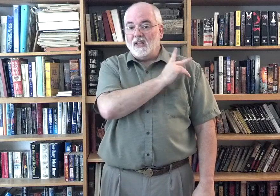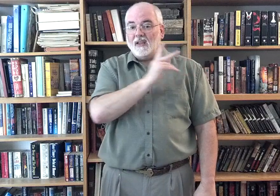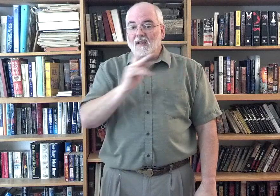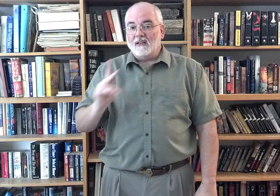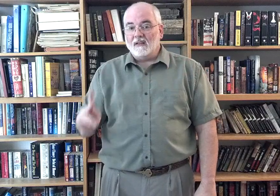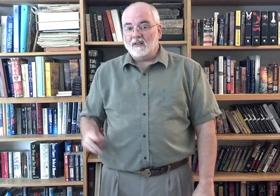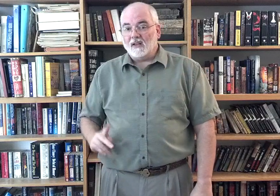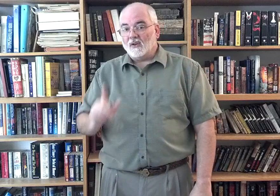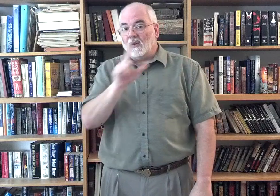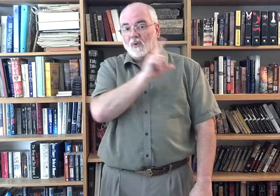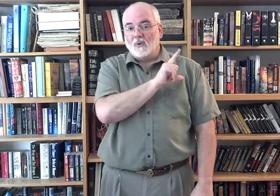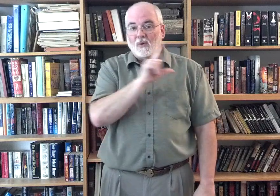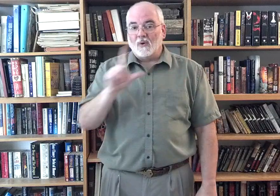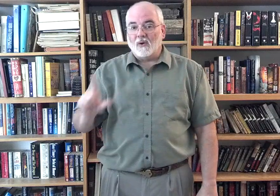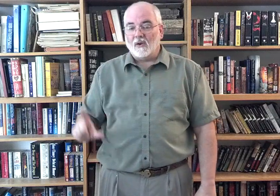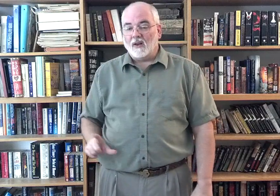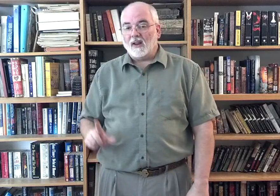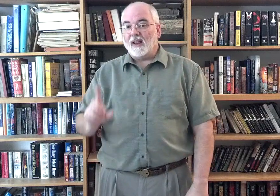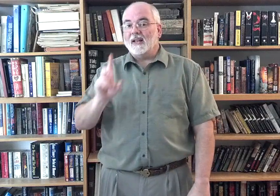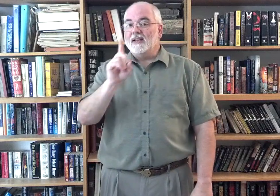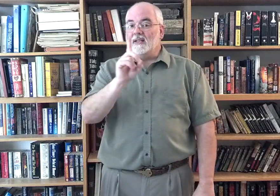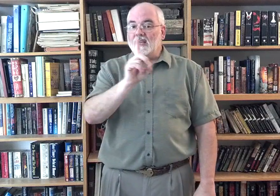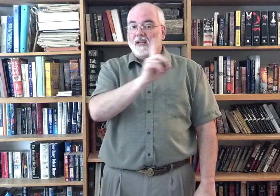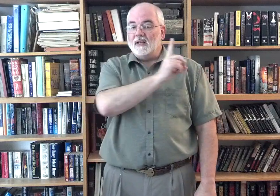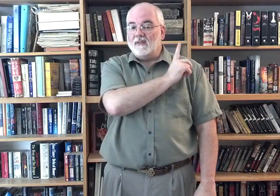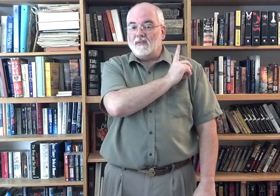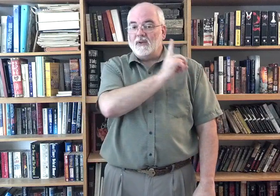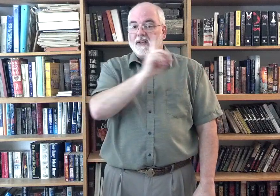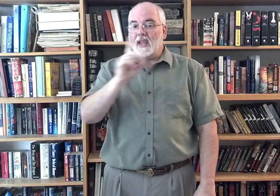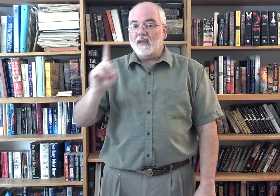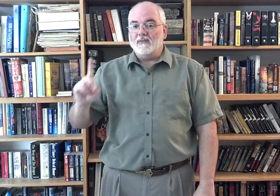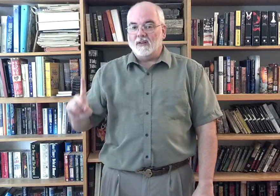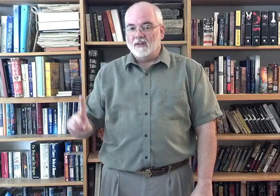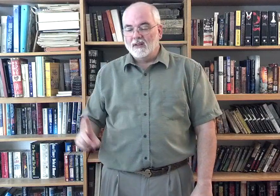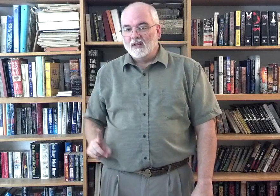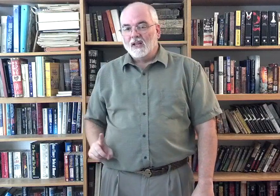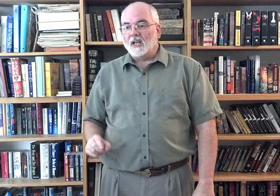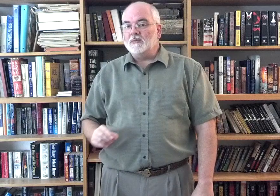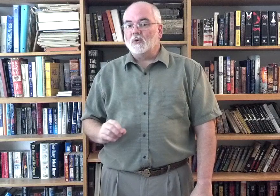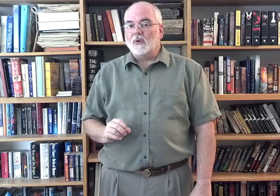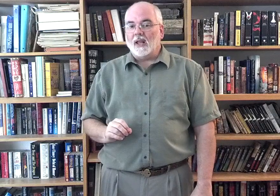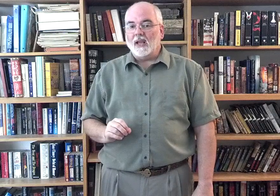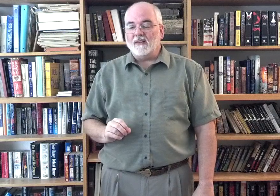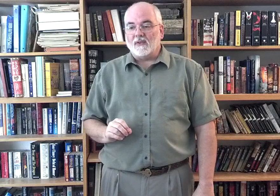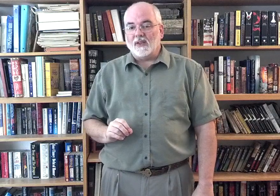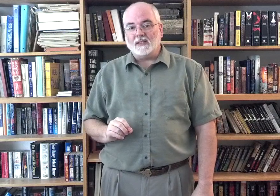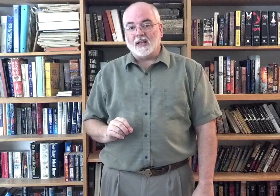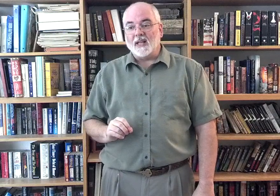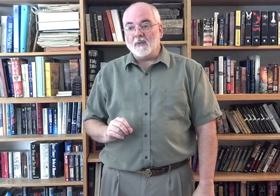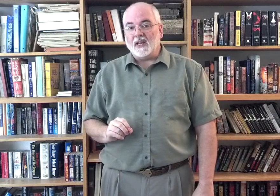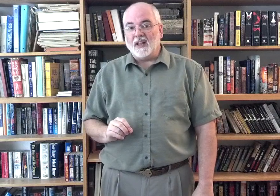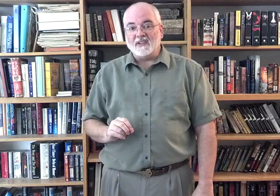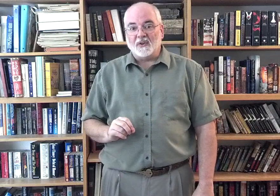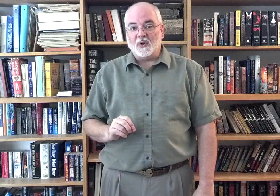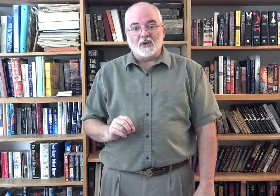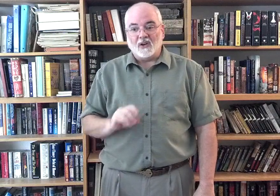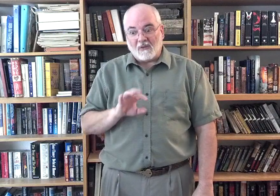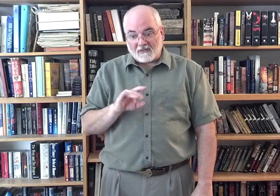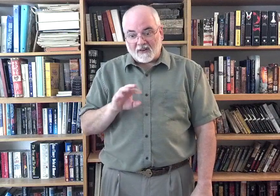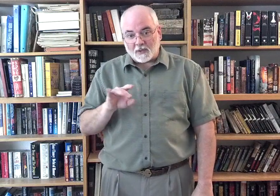King and Lord D for David. Comes in real handy for things like Nebuchadnezzar, too. You don't want our fingers spell